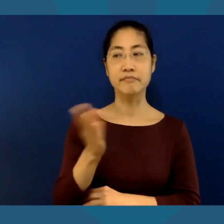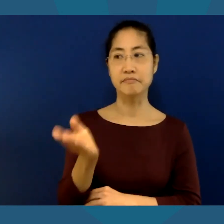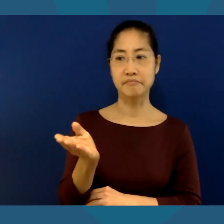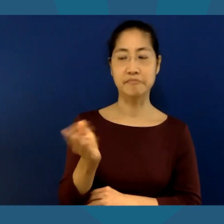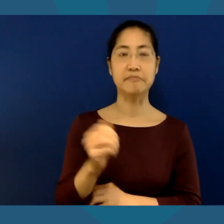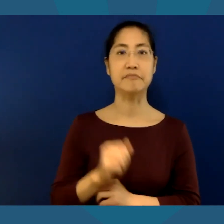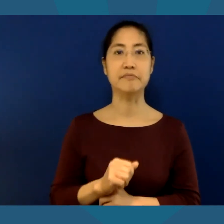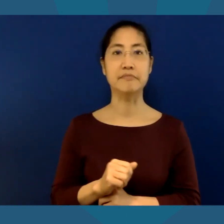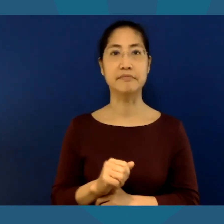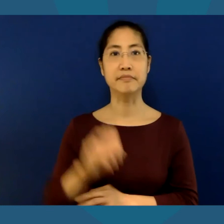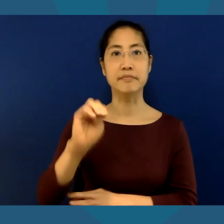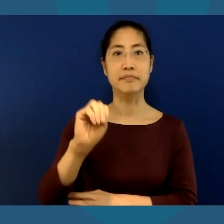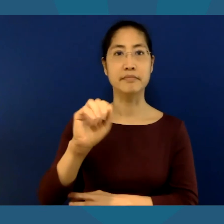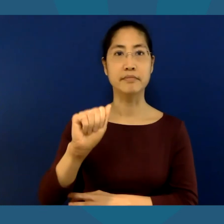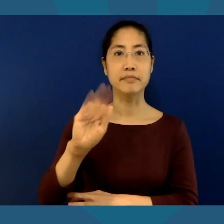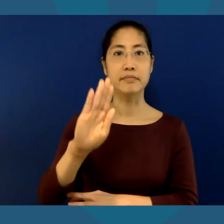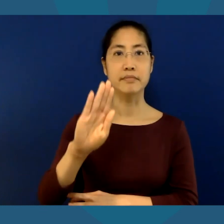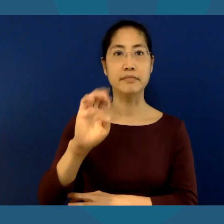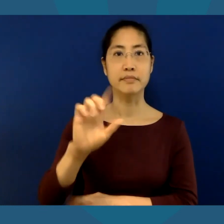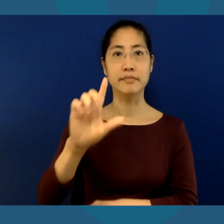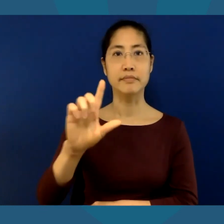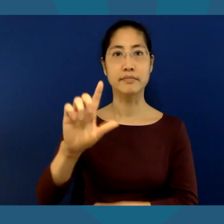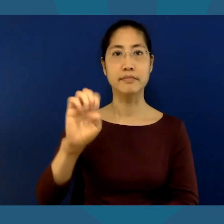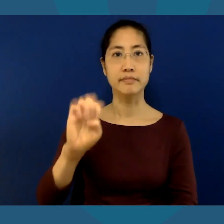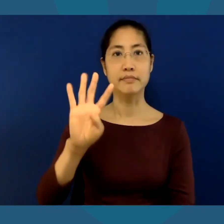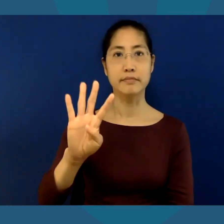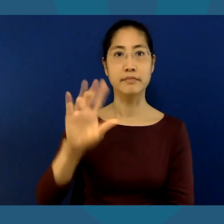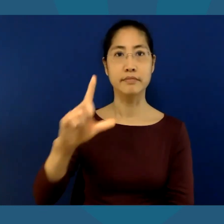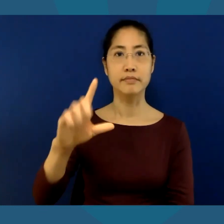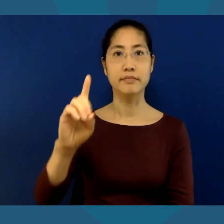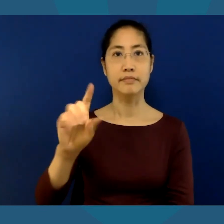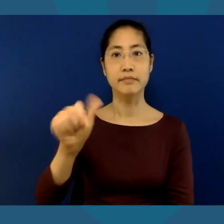Website, Mabel, the number 4,